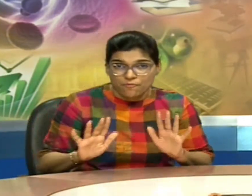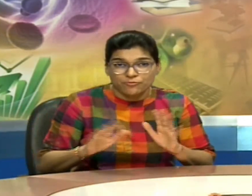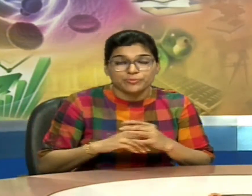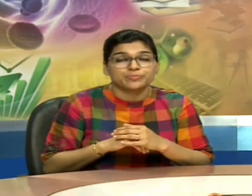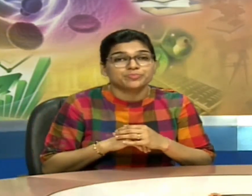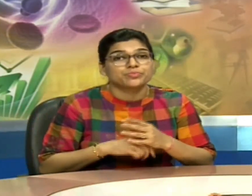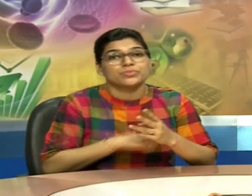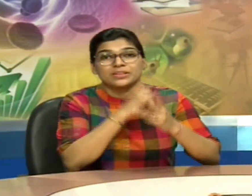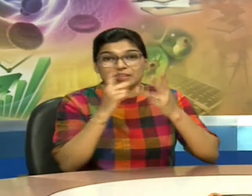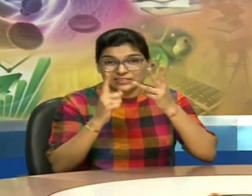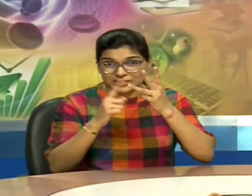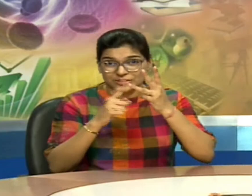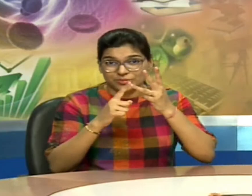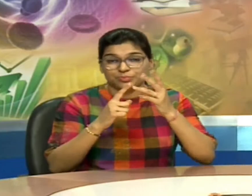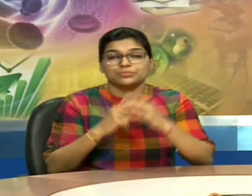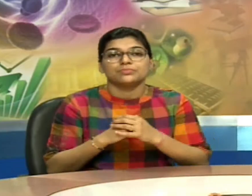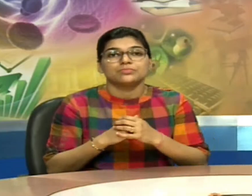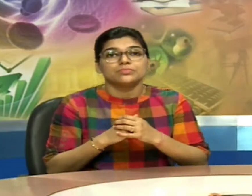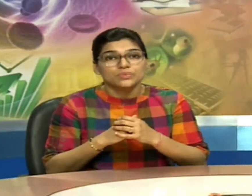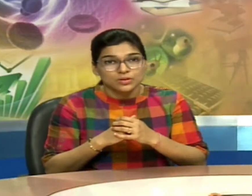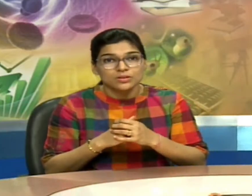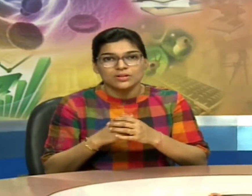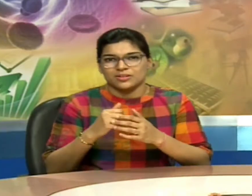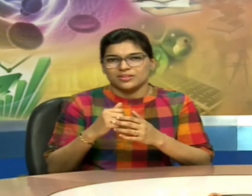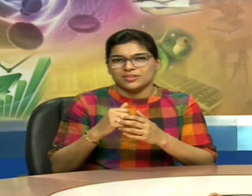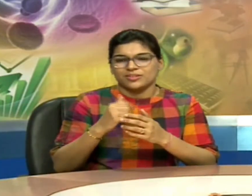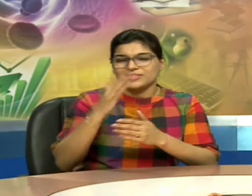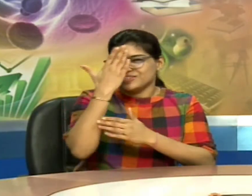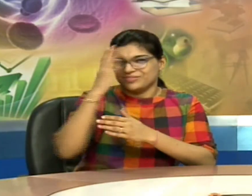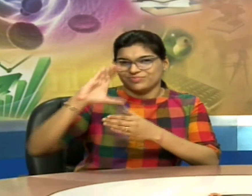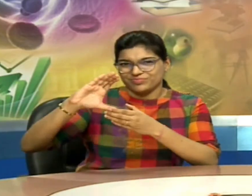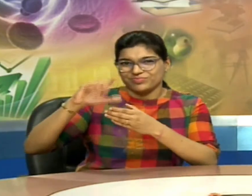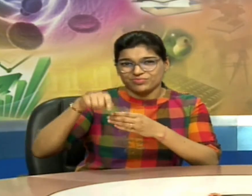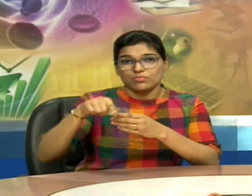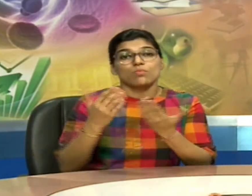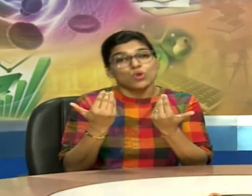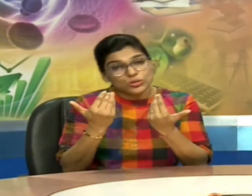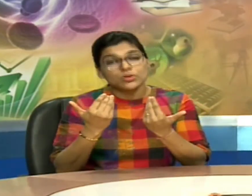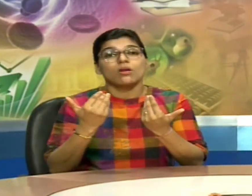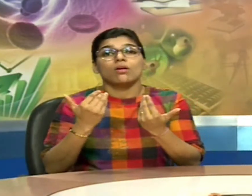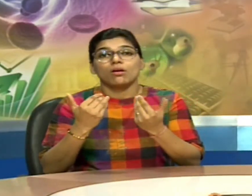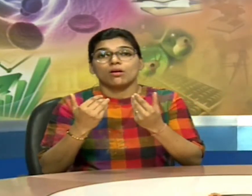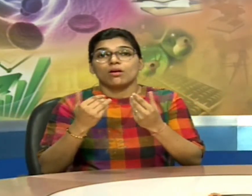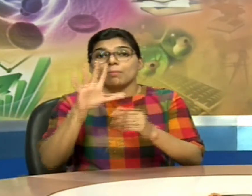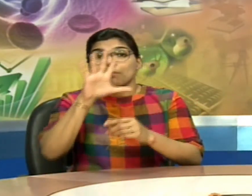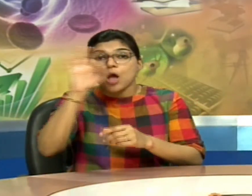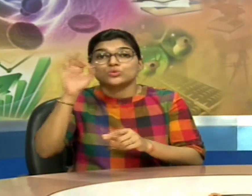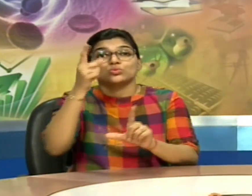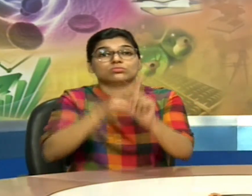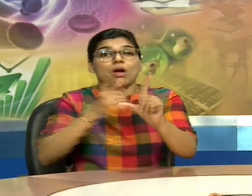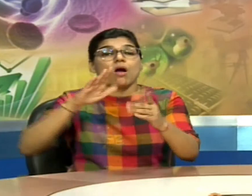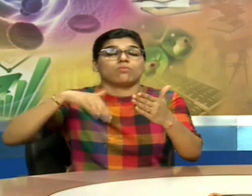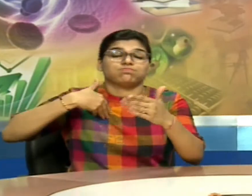also aluminum cans, they take around 100 years to biodegrade, and